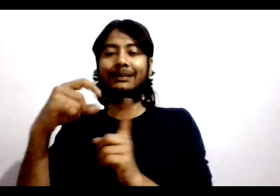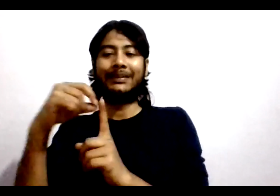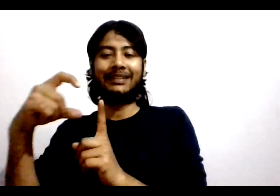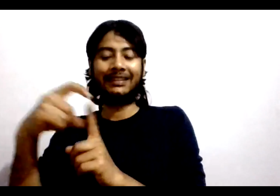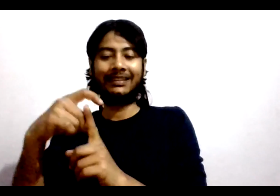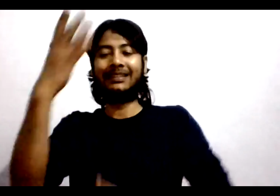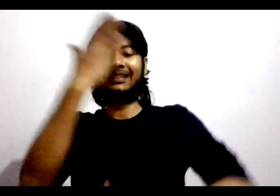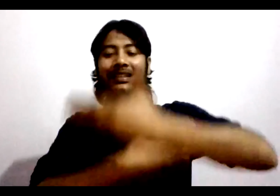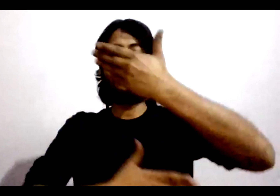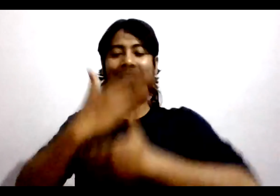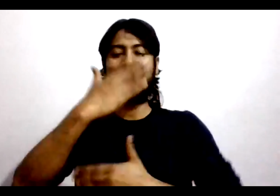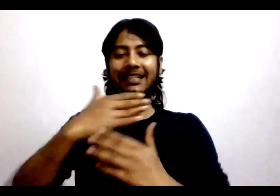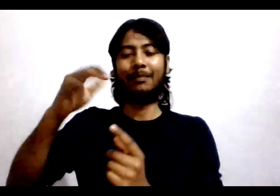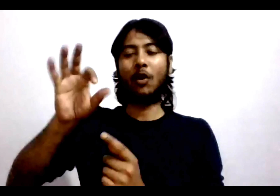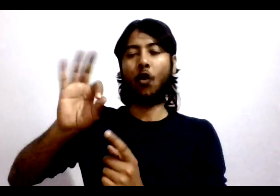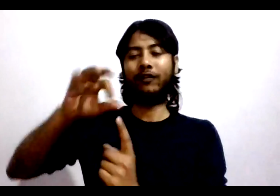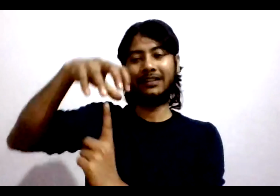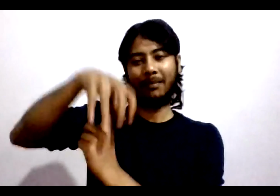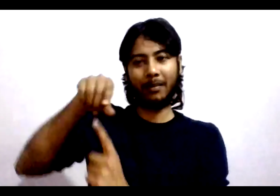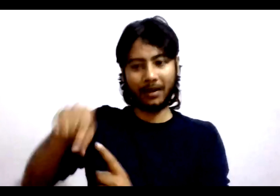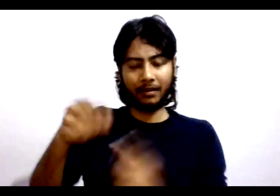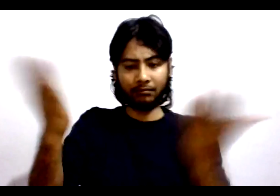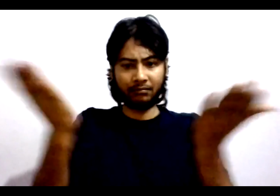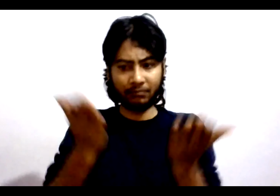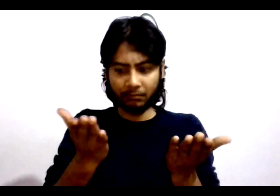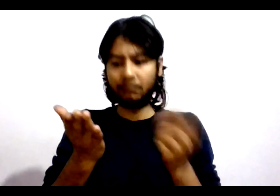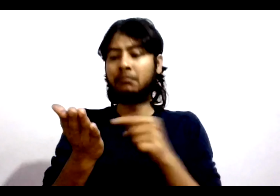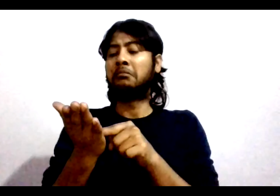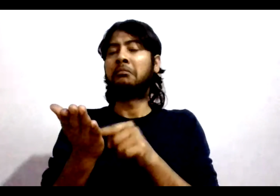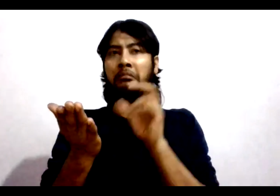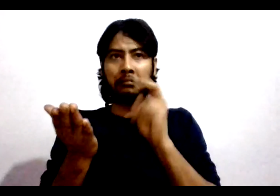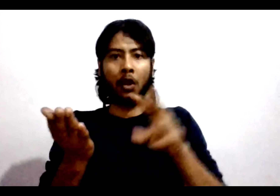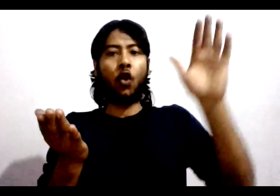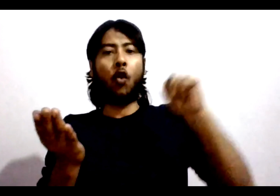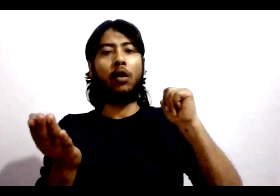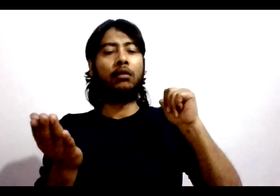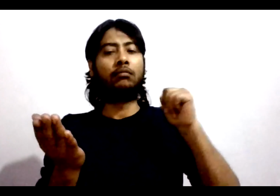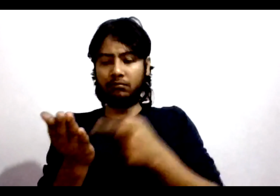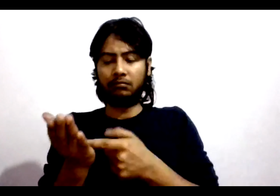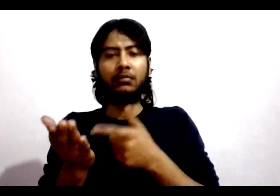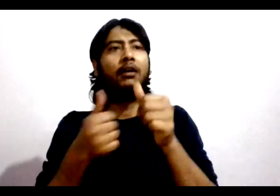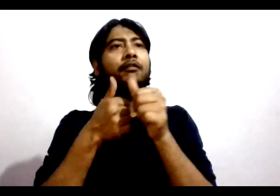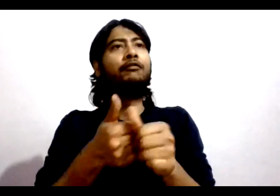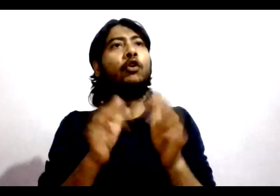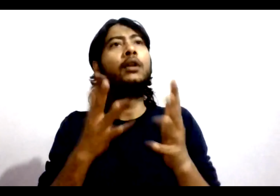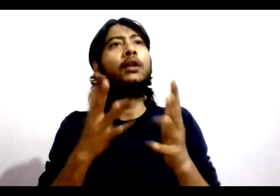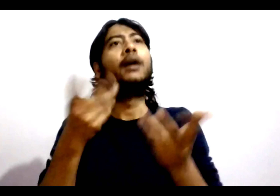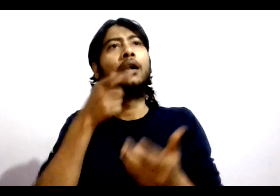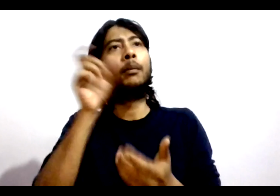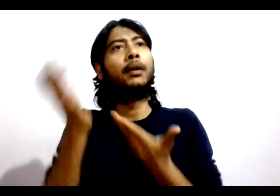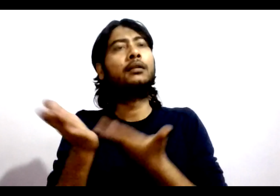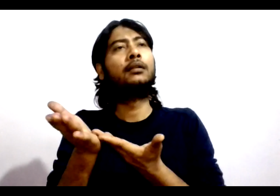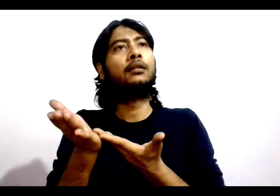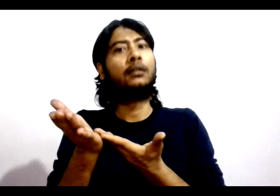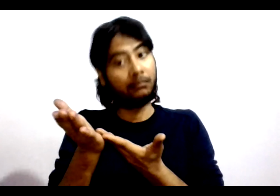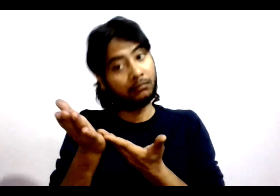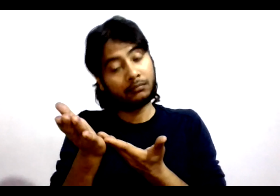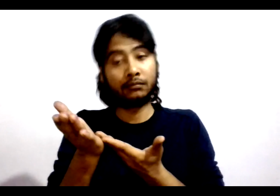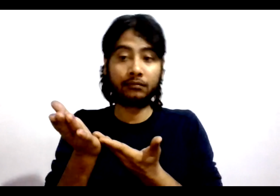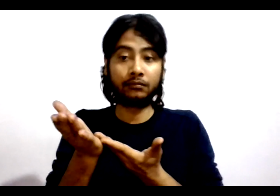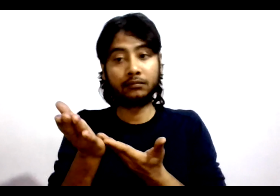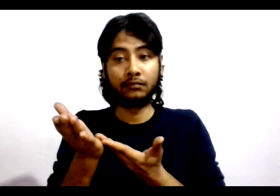who are not complying with the law. So there are already systems created. We need, and these authorities can also suo